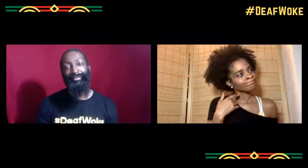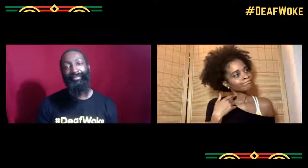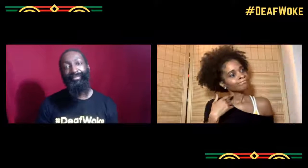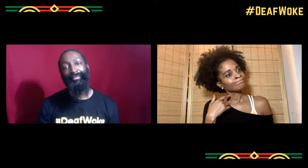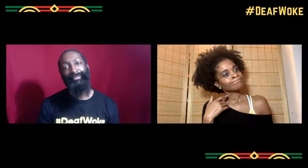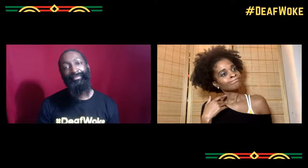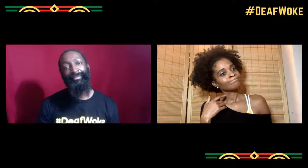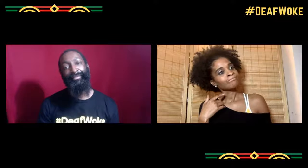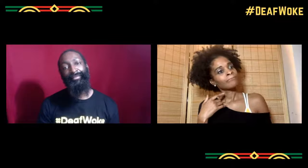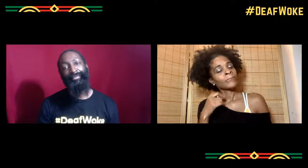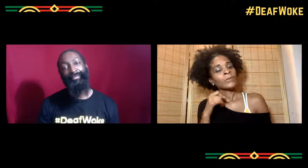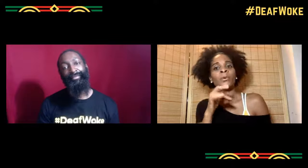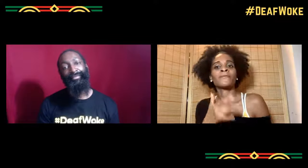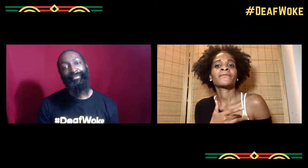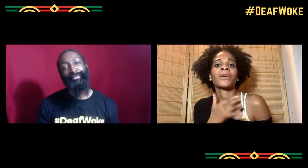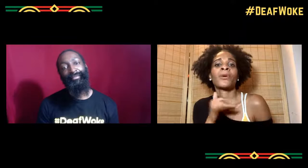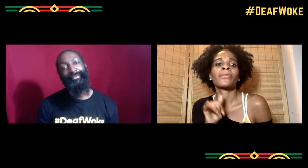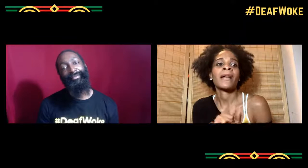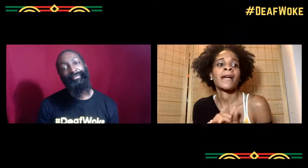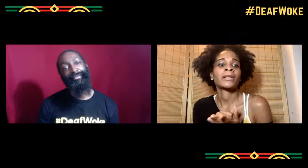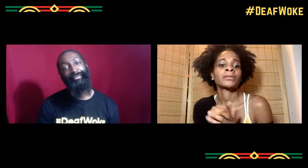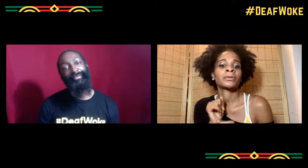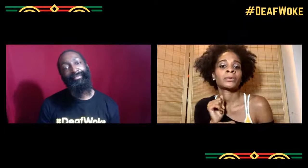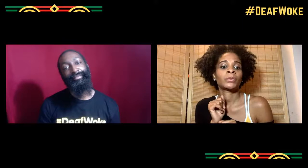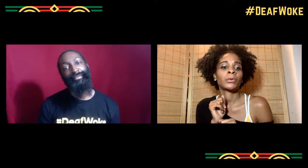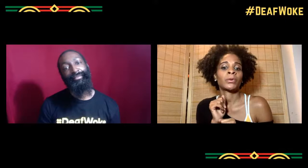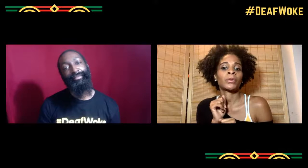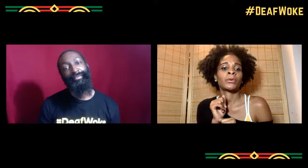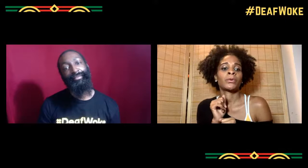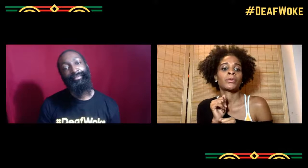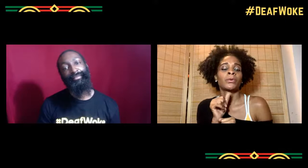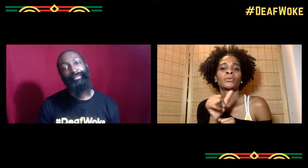I think my message for the people would just be